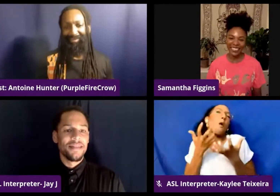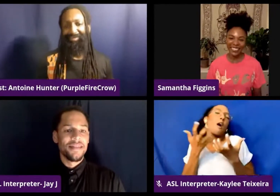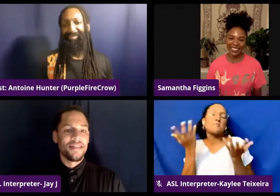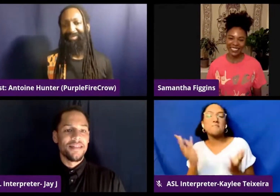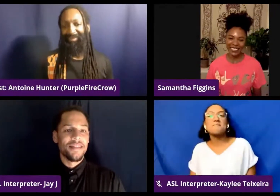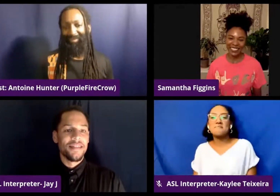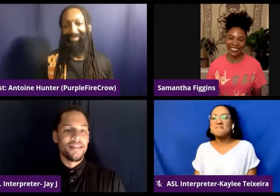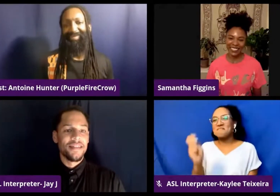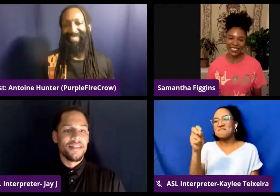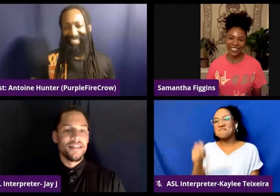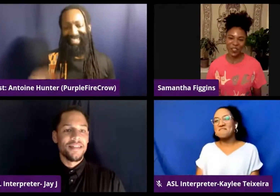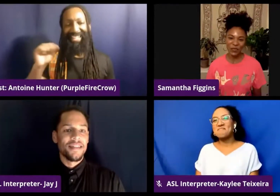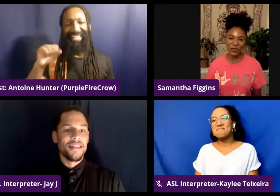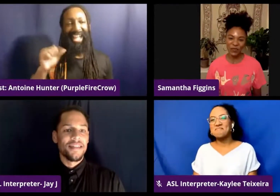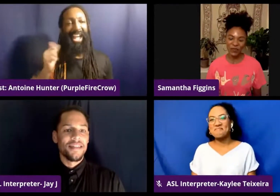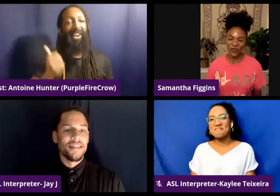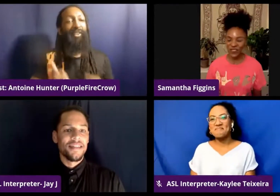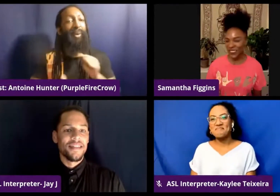yeah.